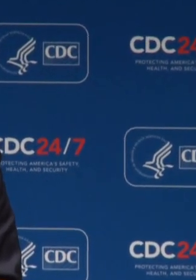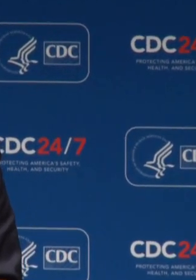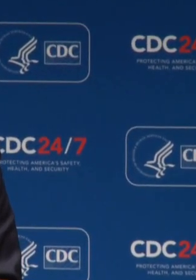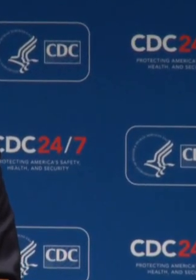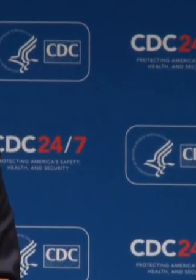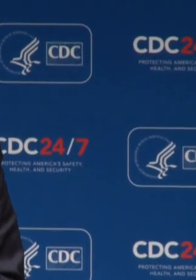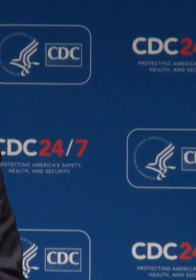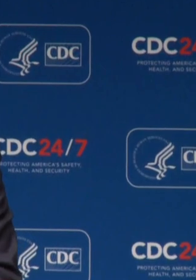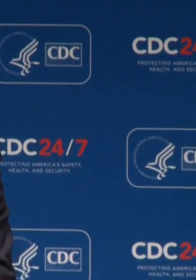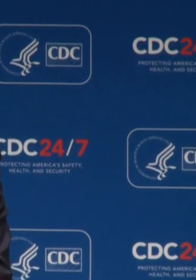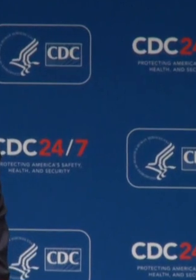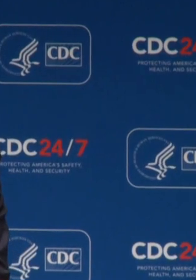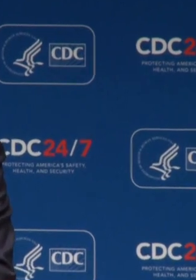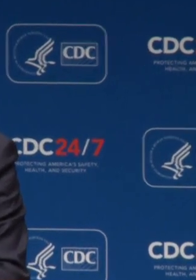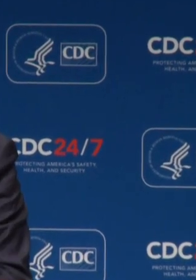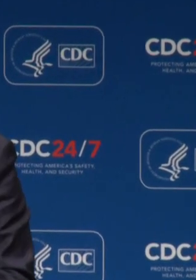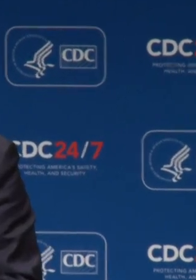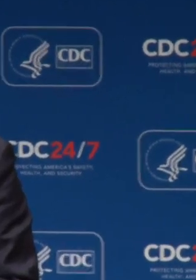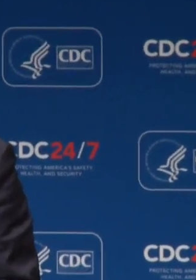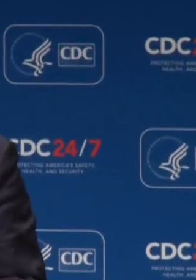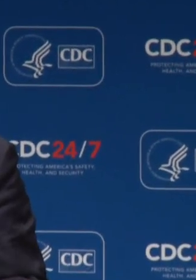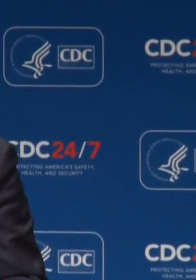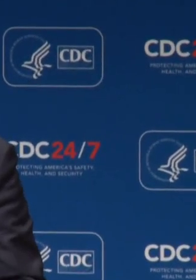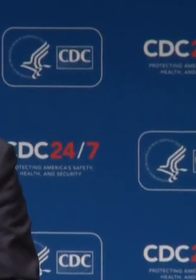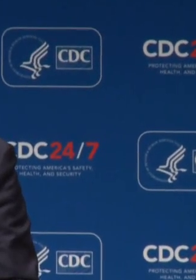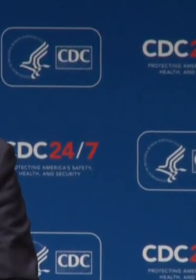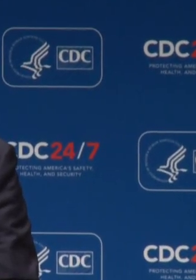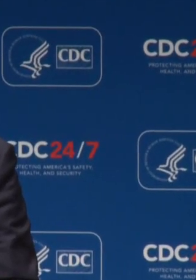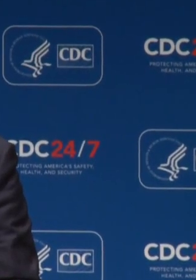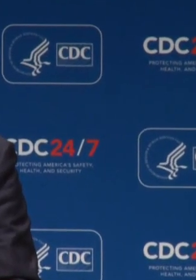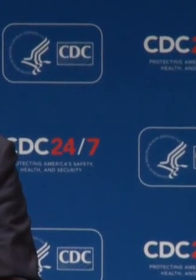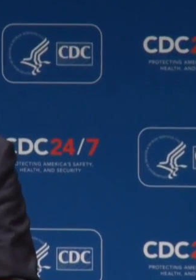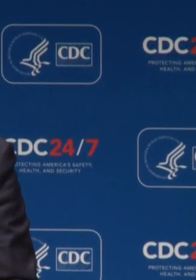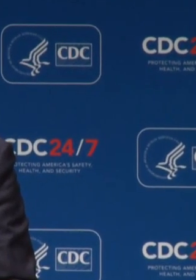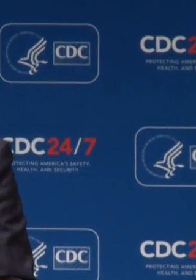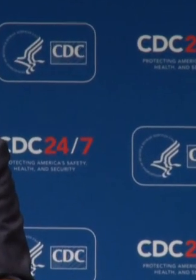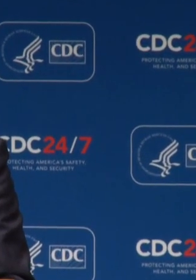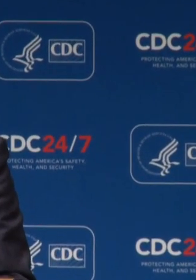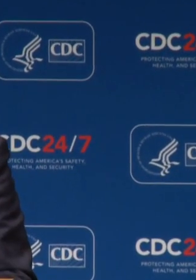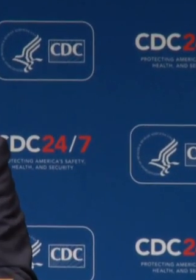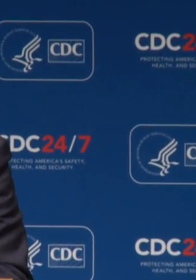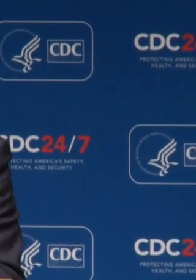with us, and we appreciate your leadership throughout this unprecedented response.